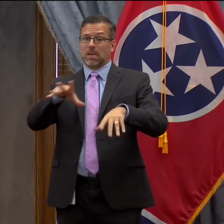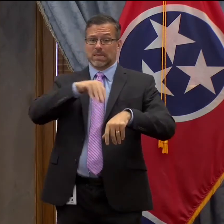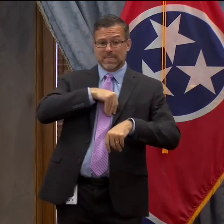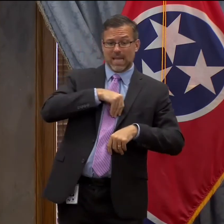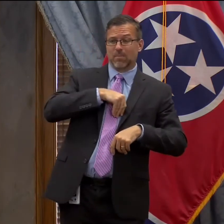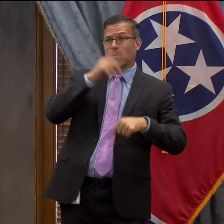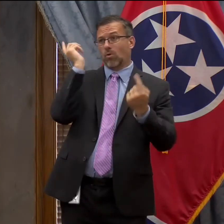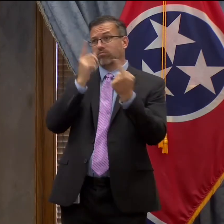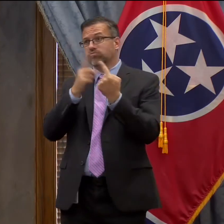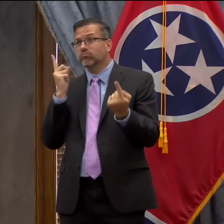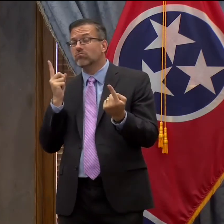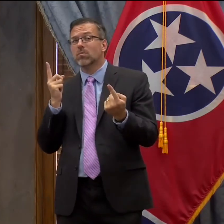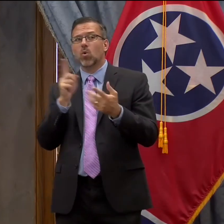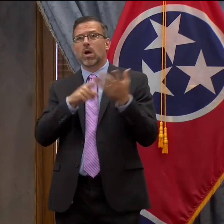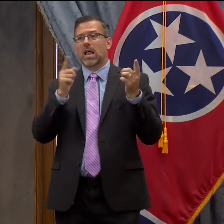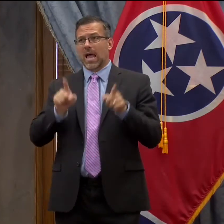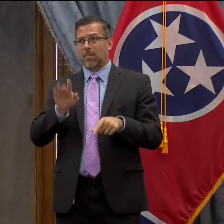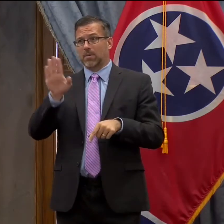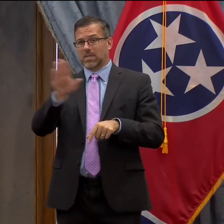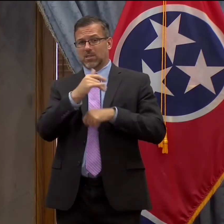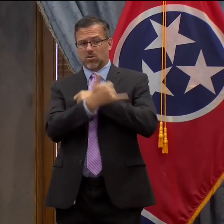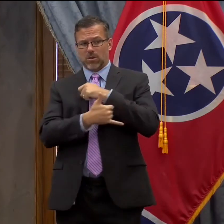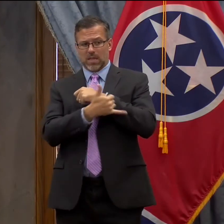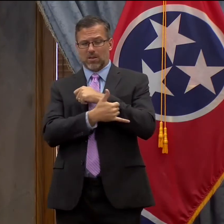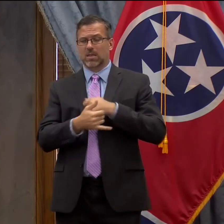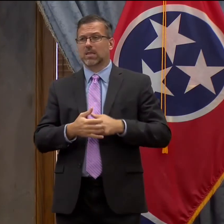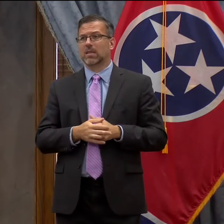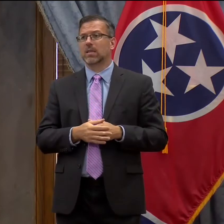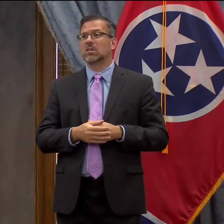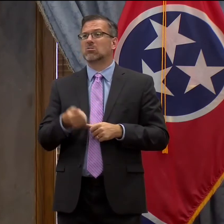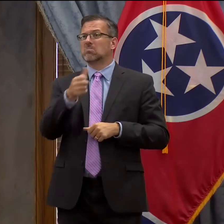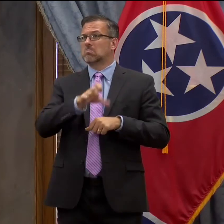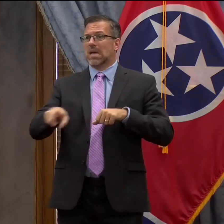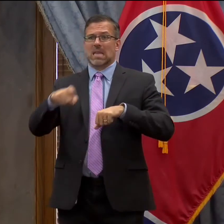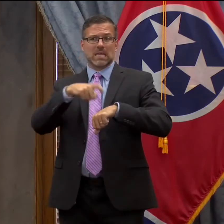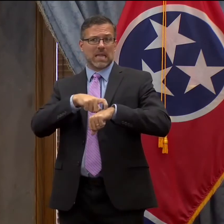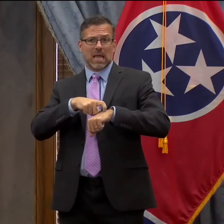in their county. I have concerns anytime we have events